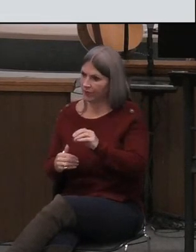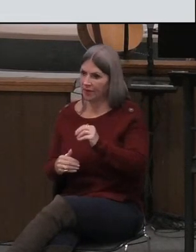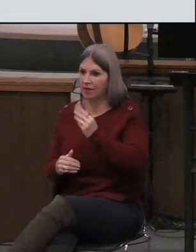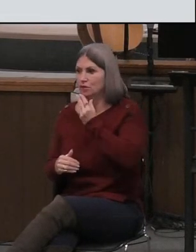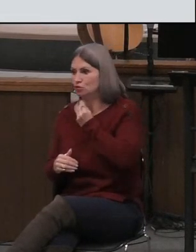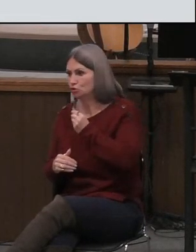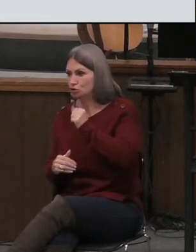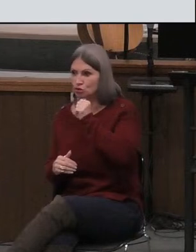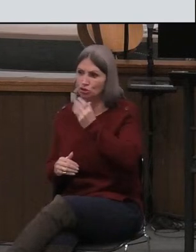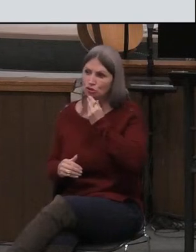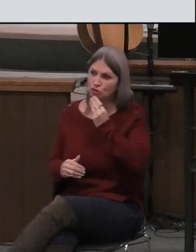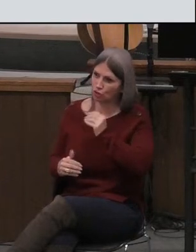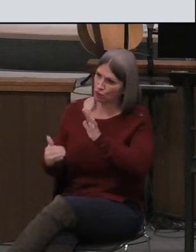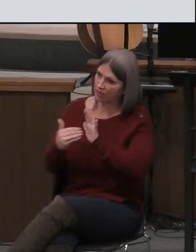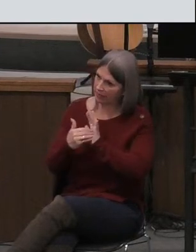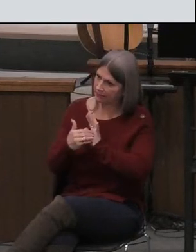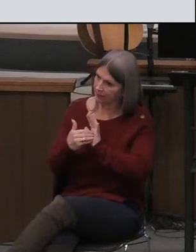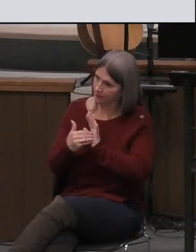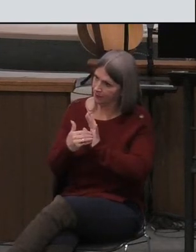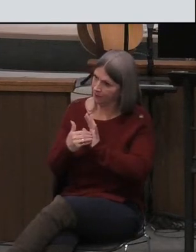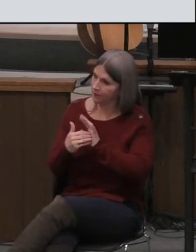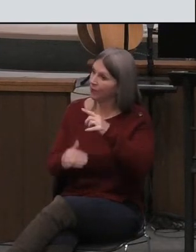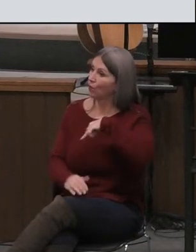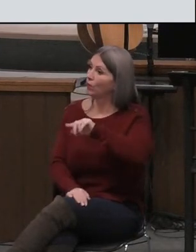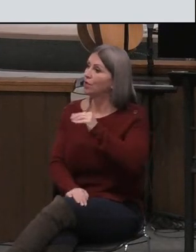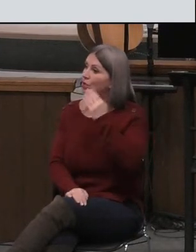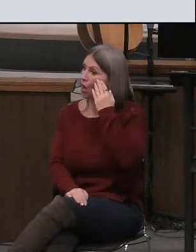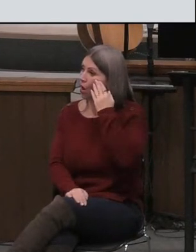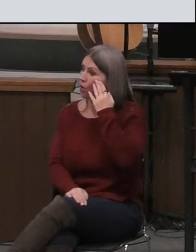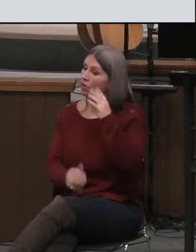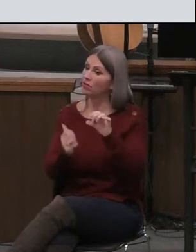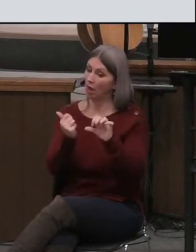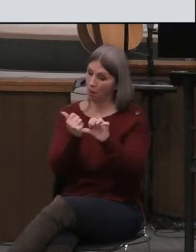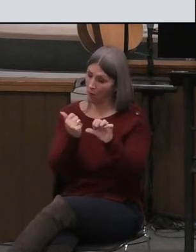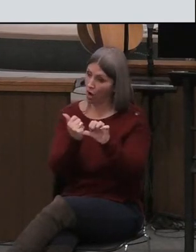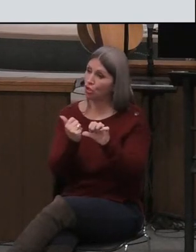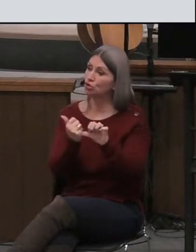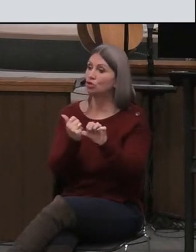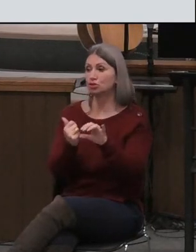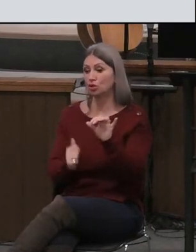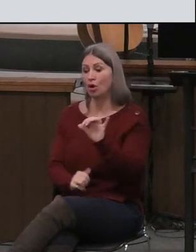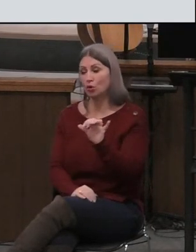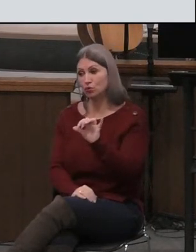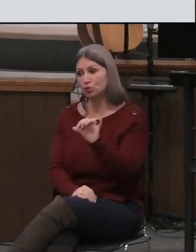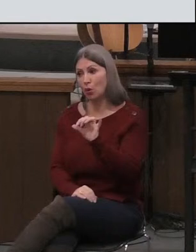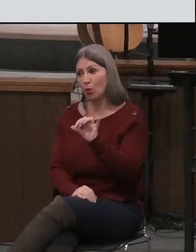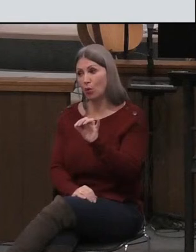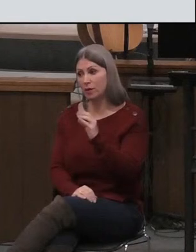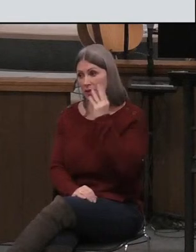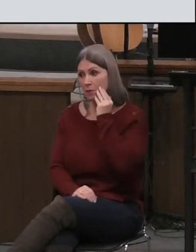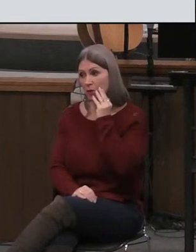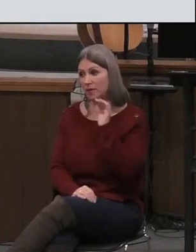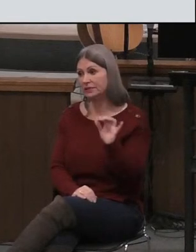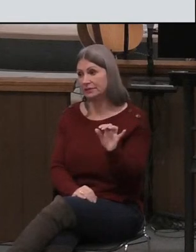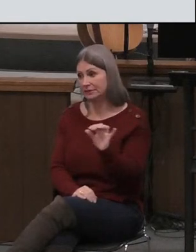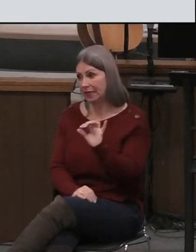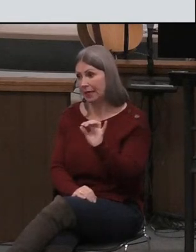alike. We know that the apostles also experienced some of this